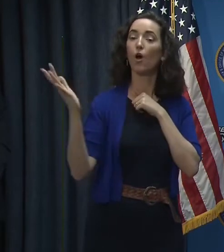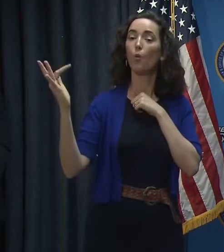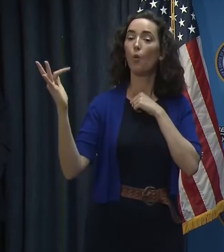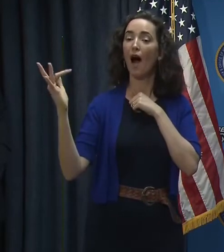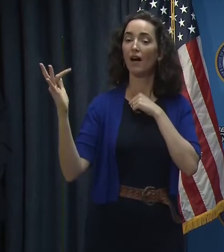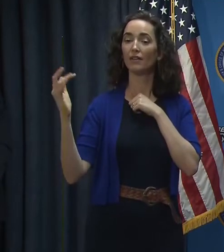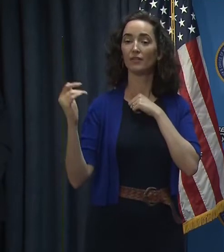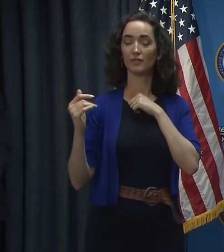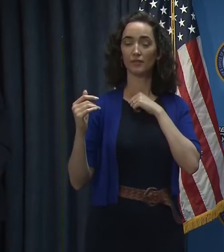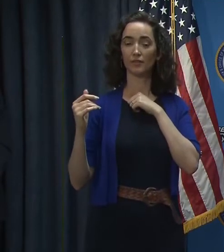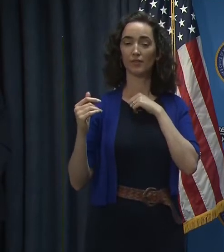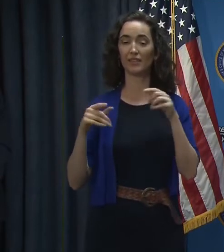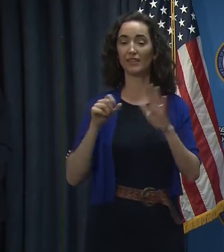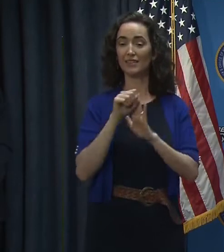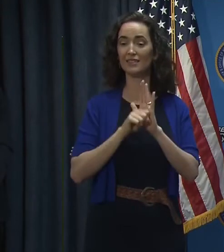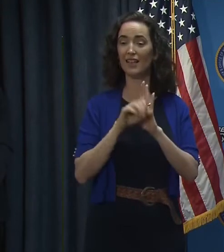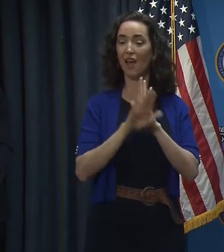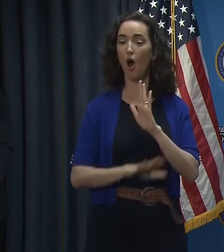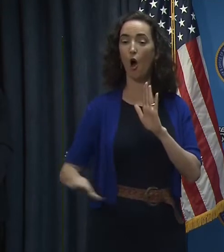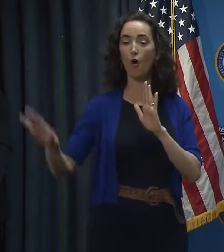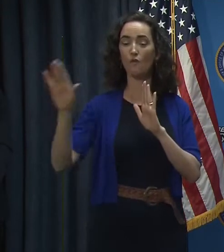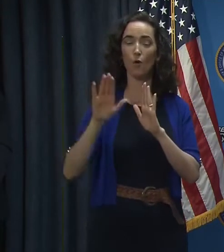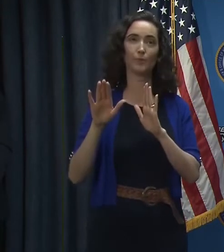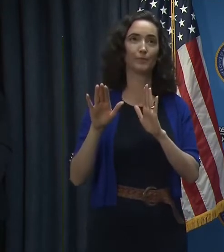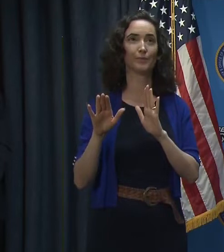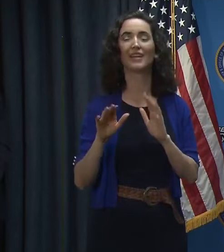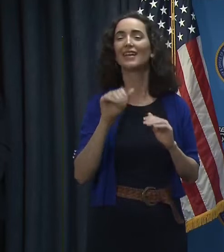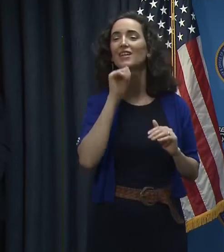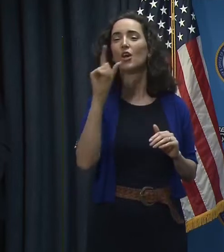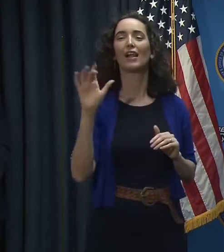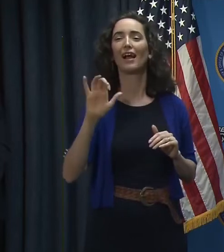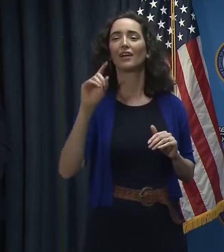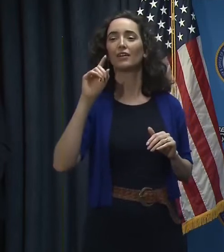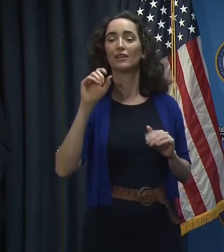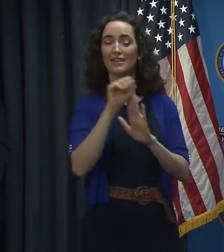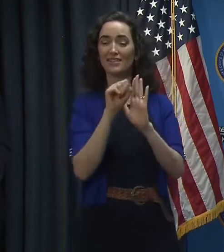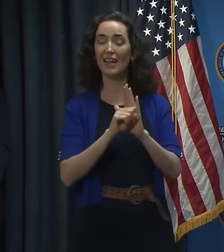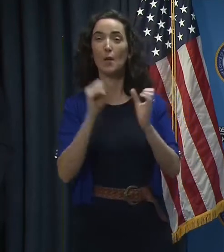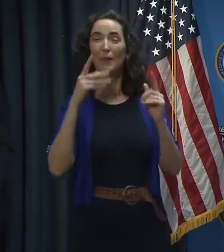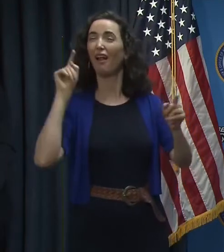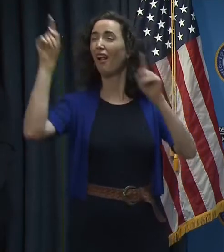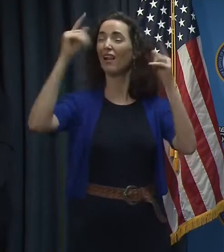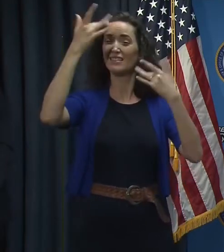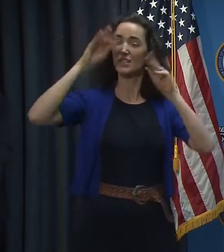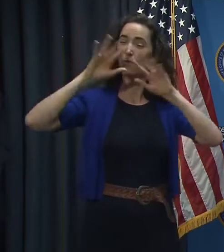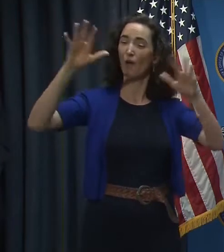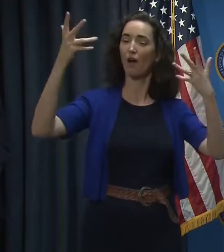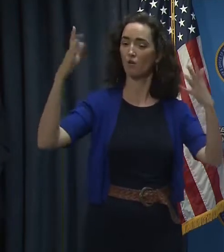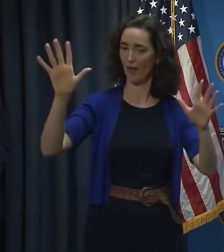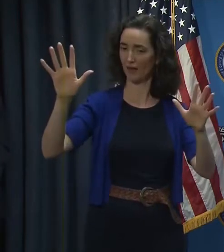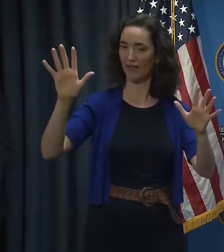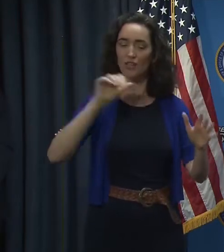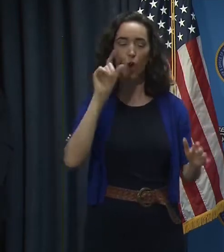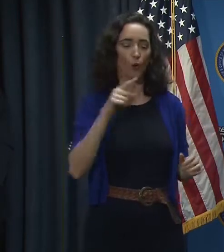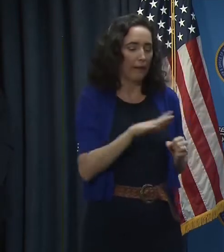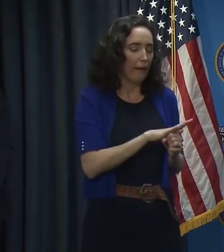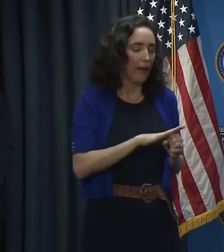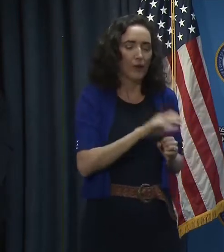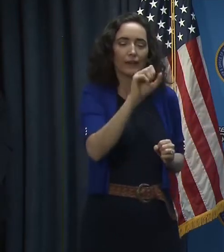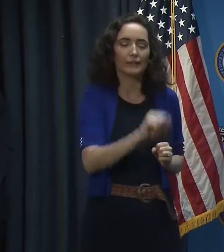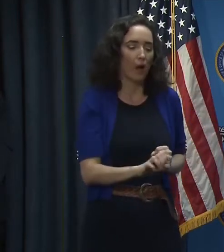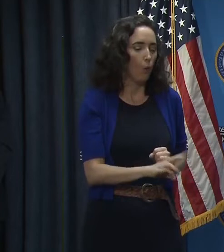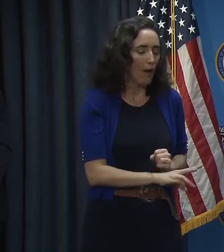enough places around the state. It's not like you have just the southeast corner of the state. You have enough population centers around the state